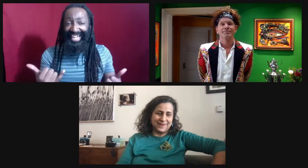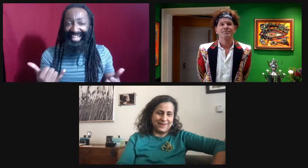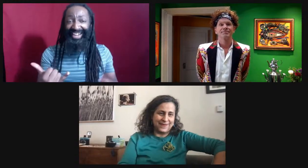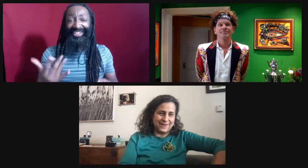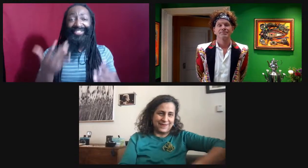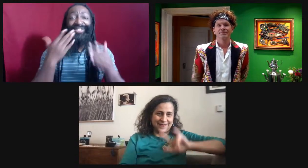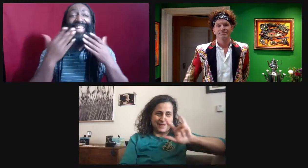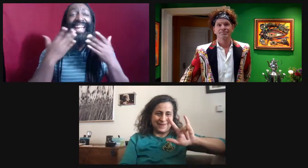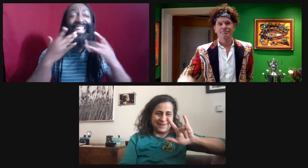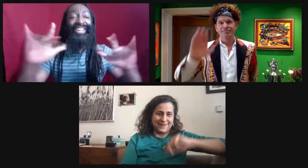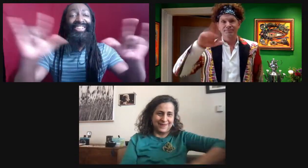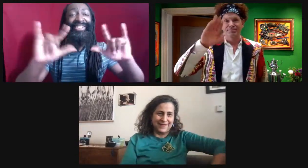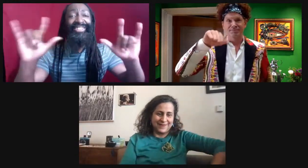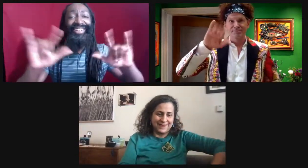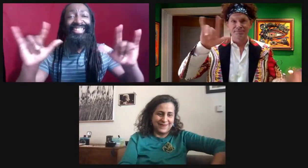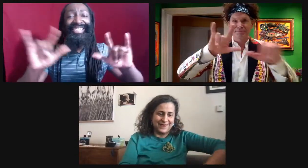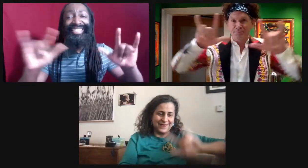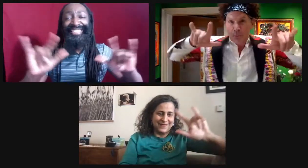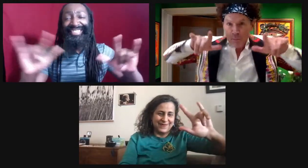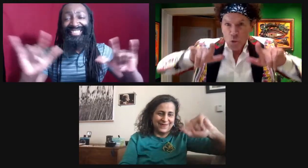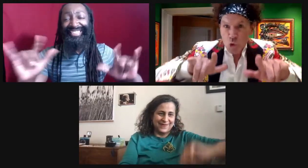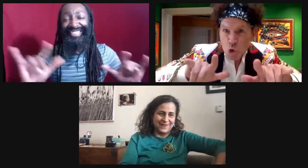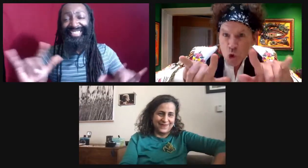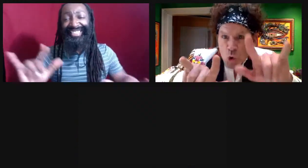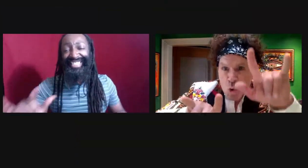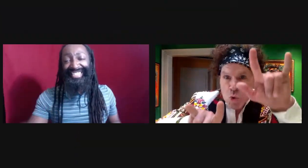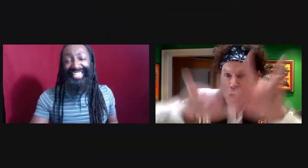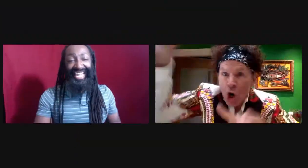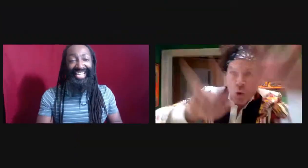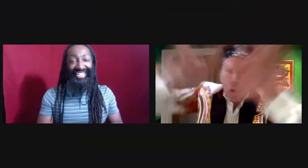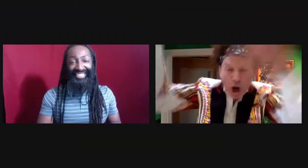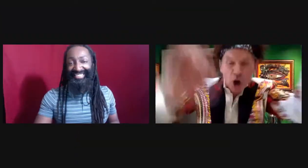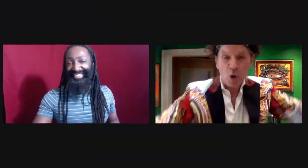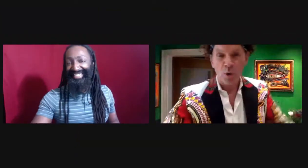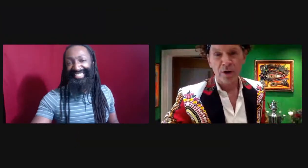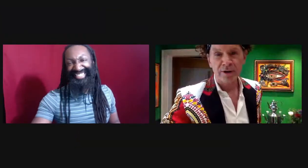So you two can go for now. Thank you, thank you, thank you.